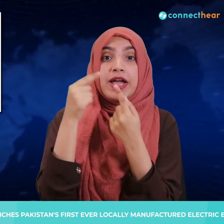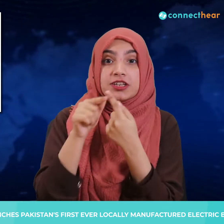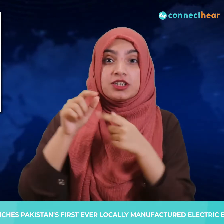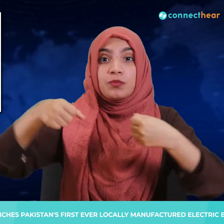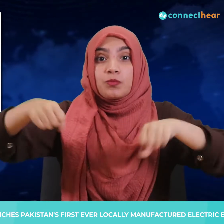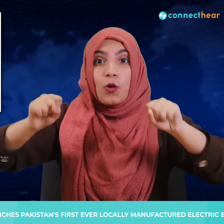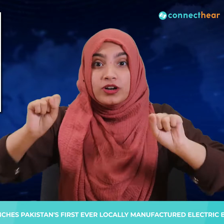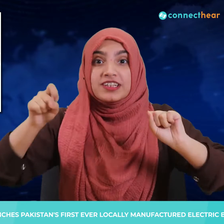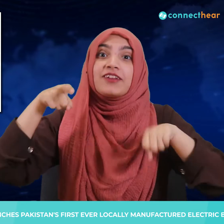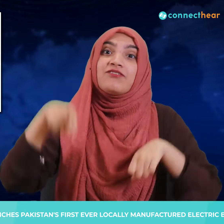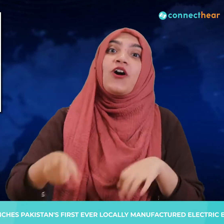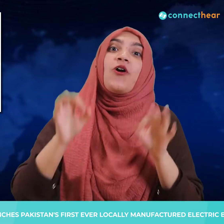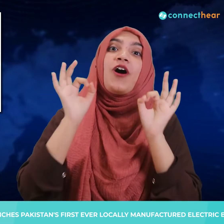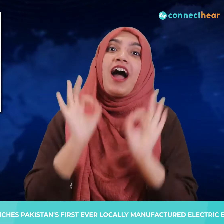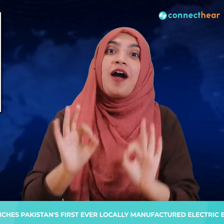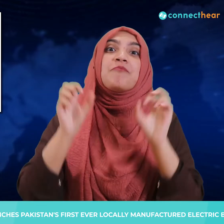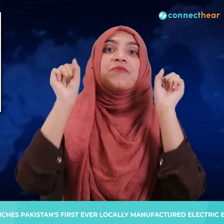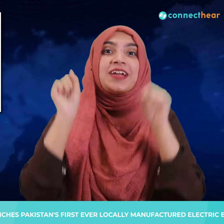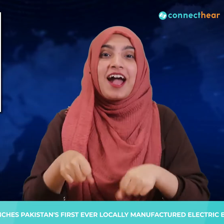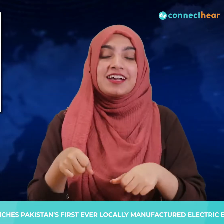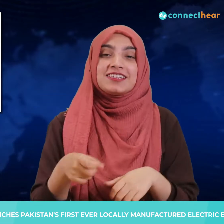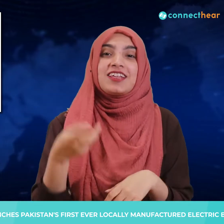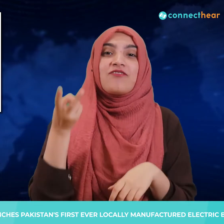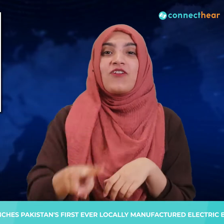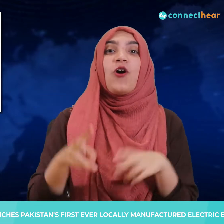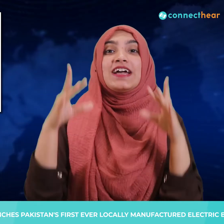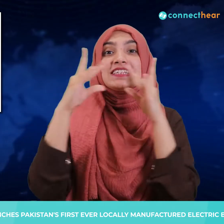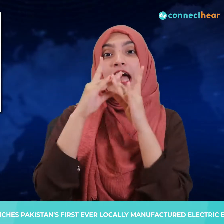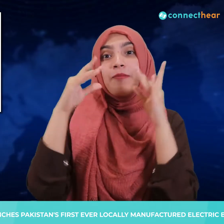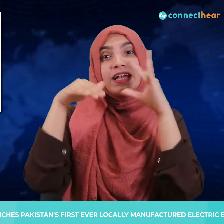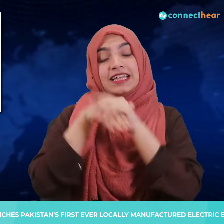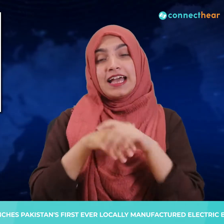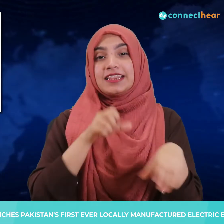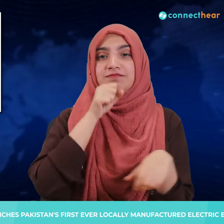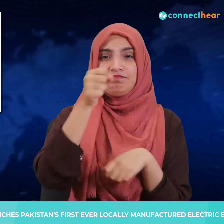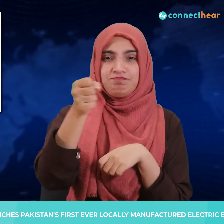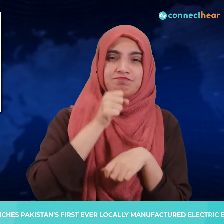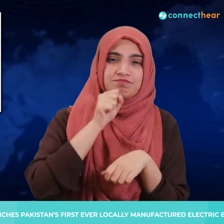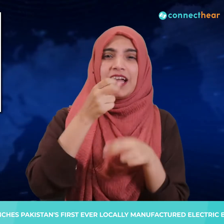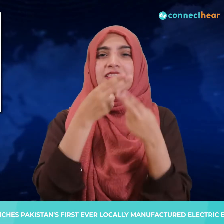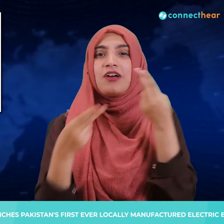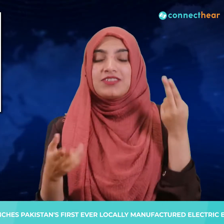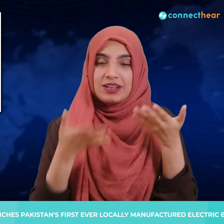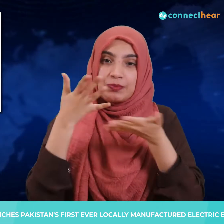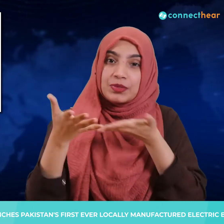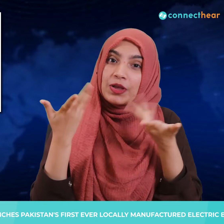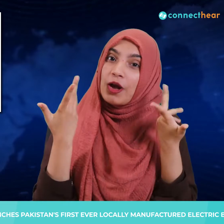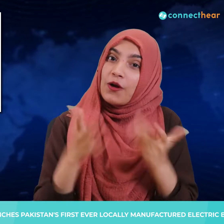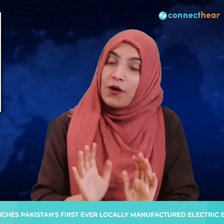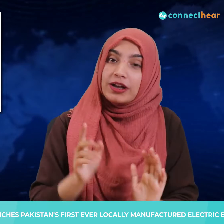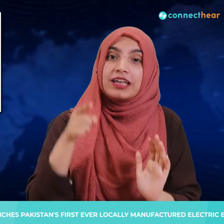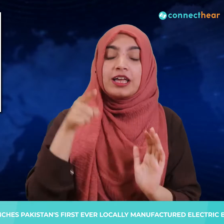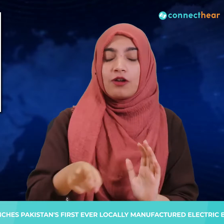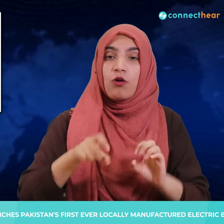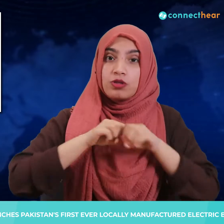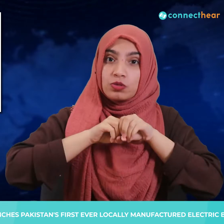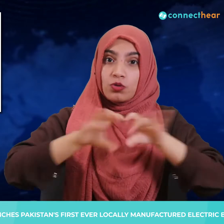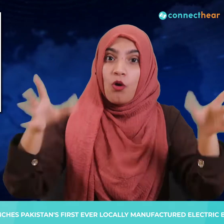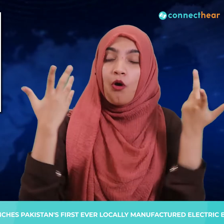Speaking at a ceremony in Islamabad, the Prime Minister said the launch of the electric motorcycle